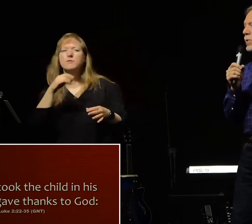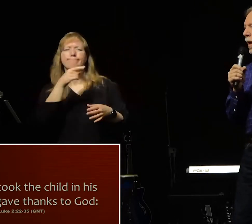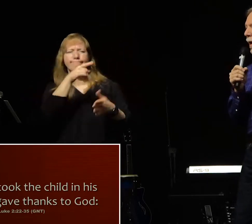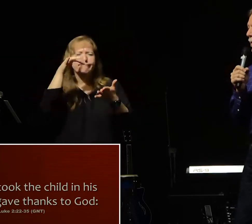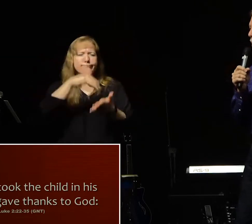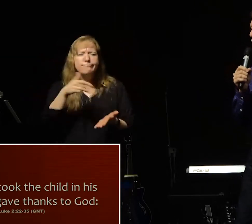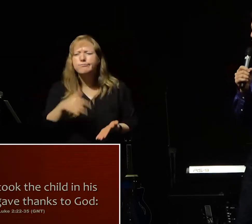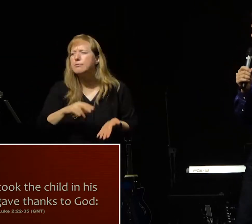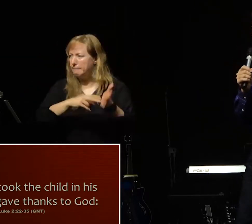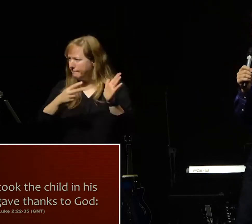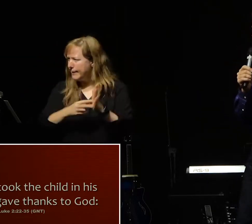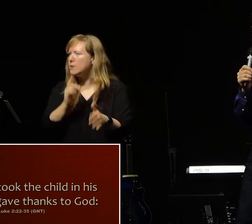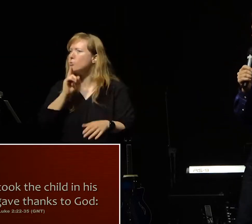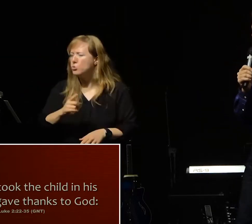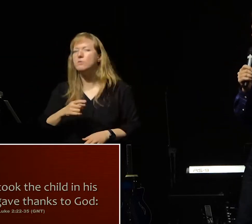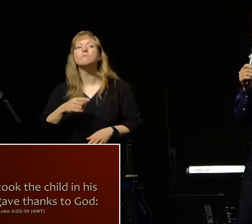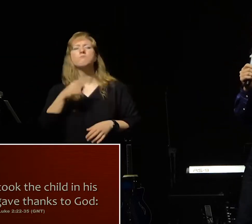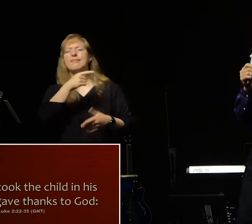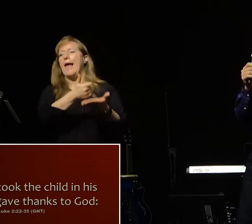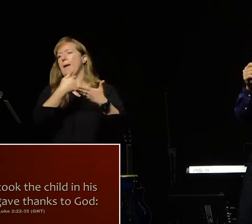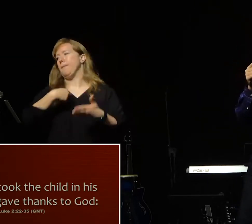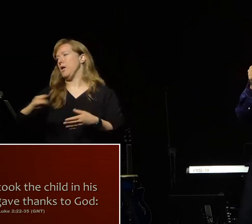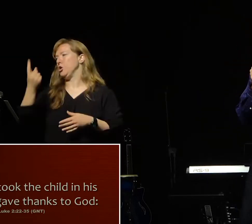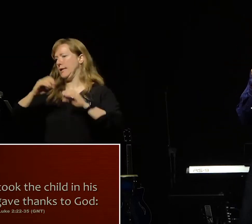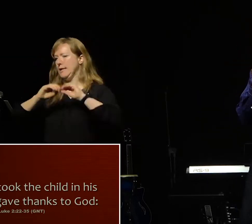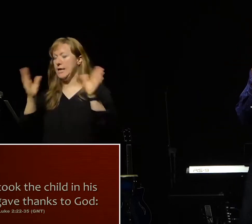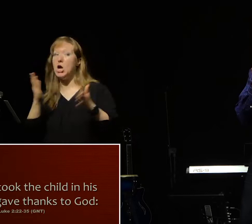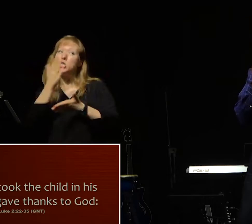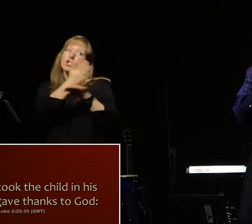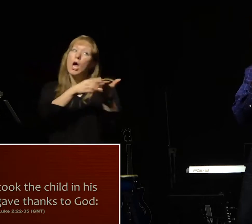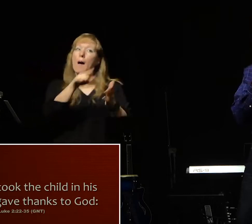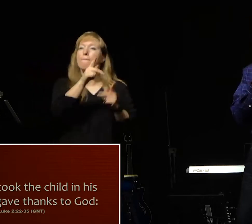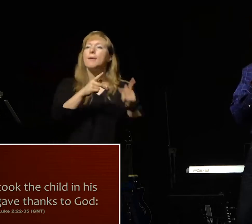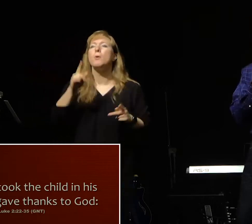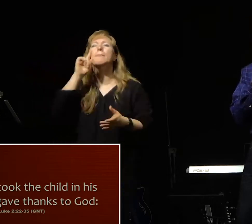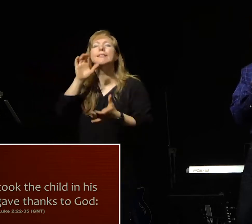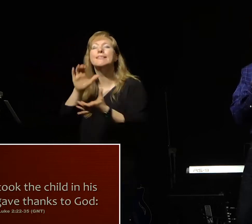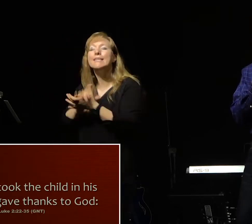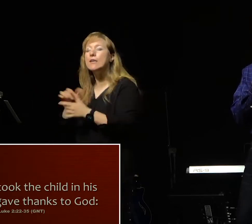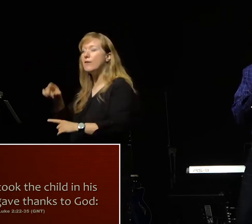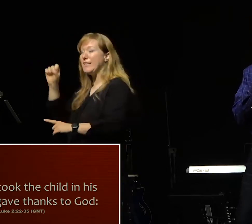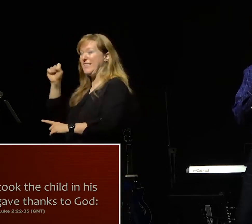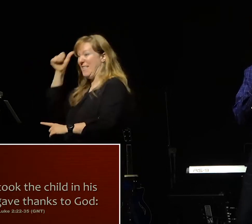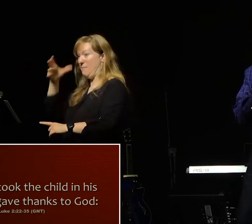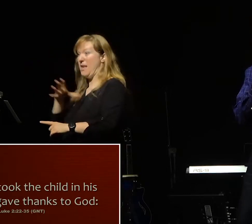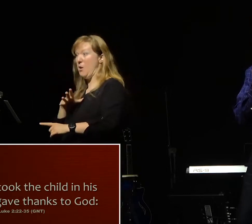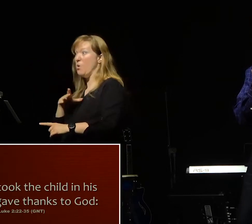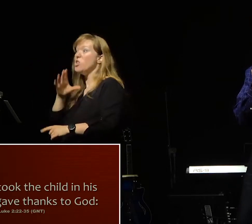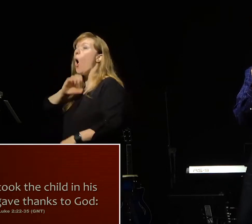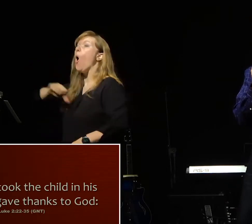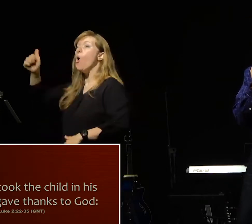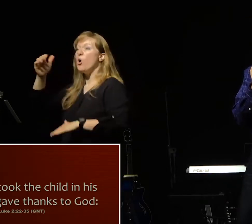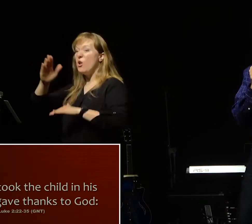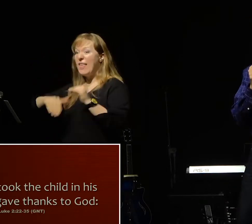Bible scholars believe that Simeon was well over 200 years old at this